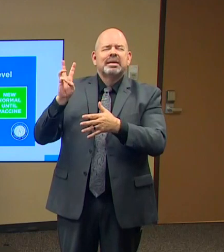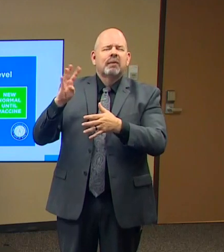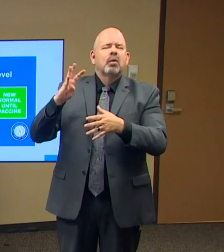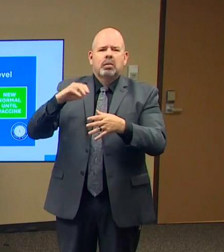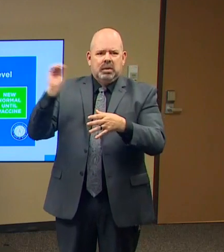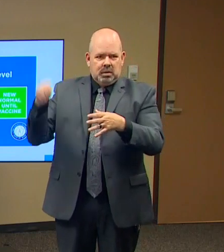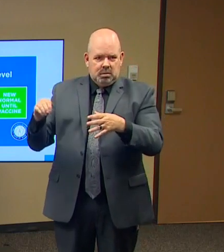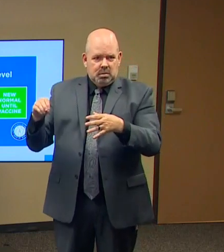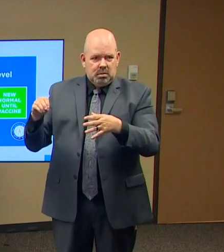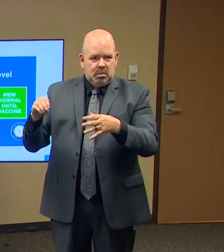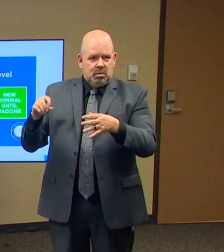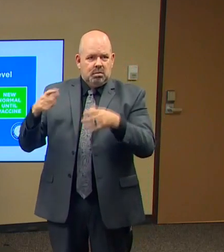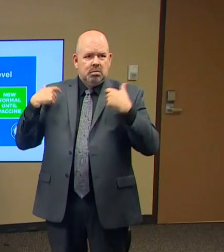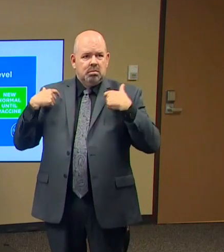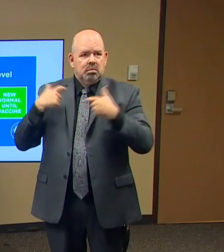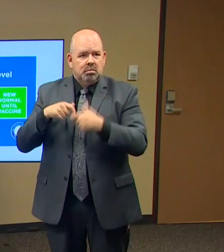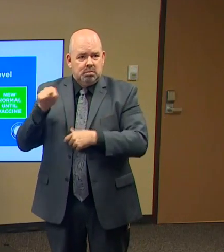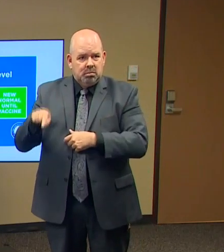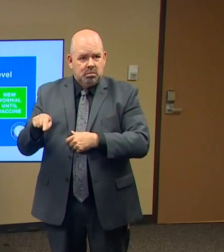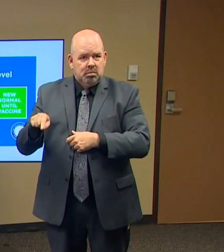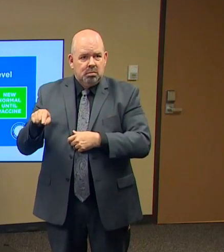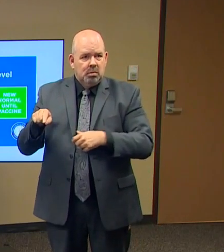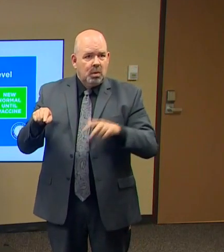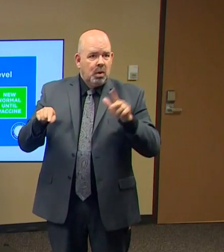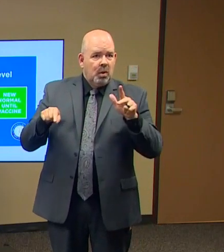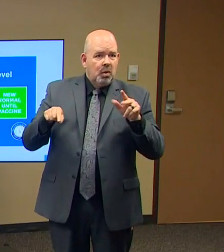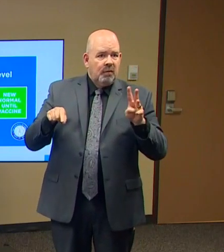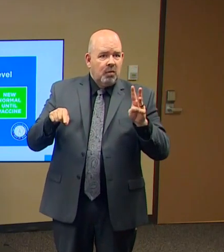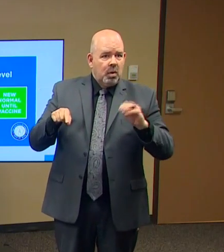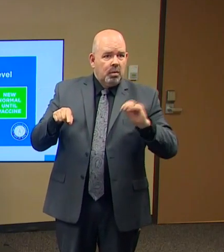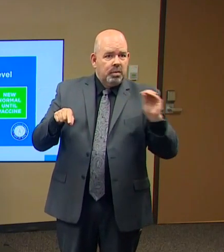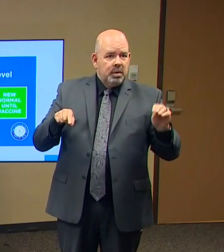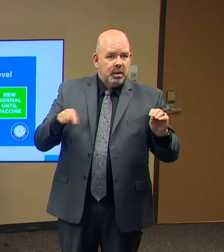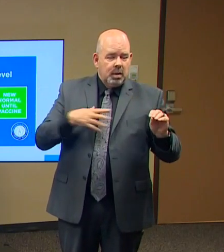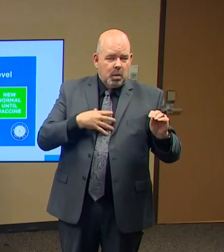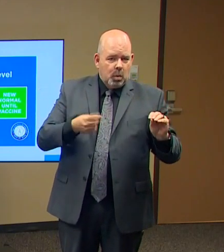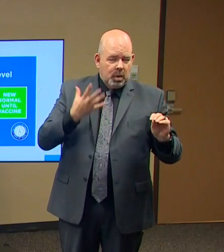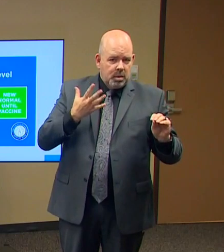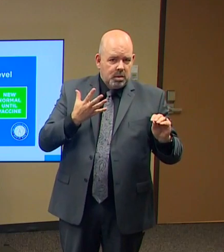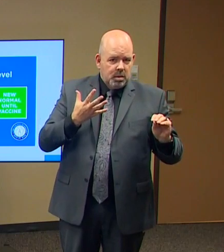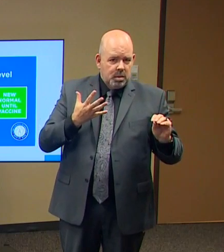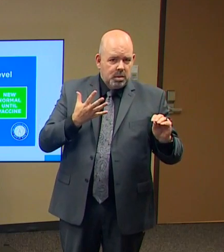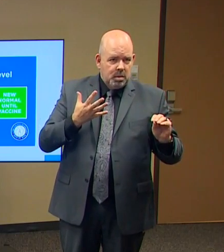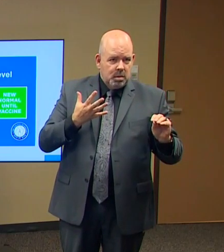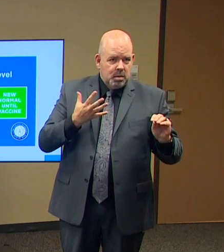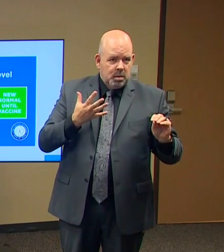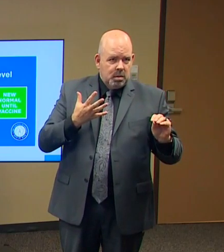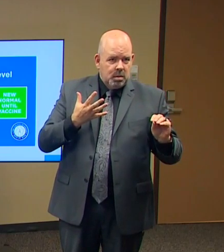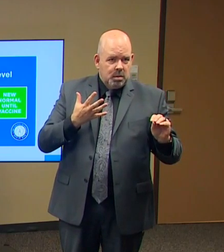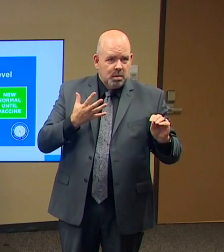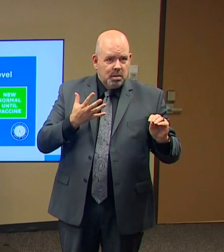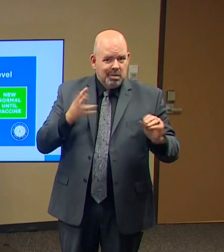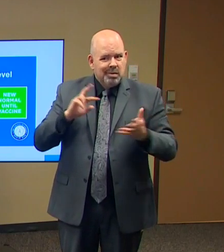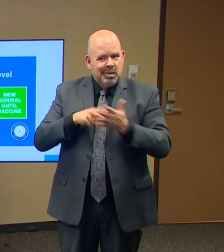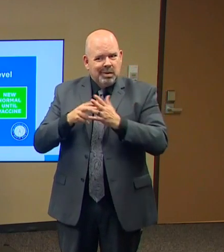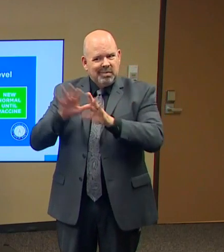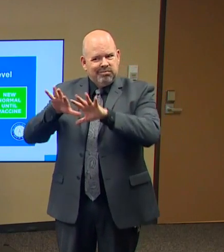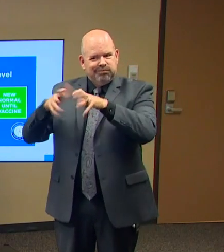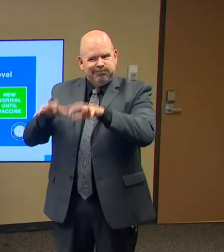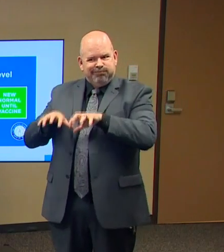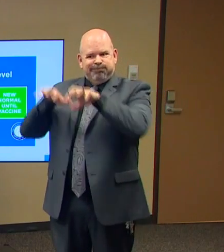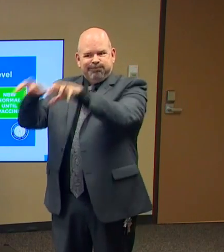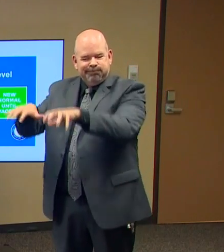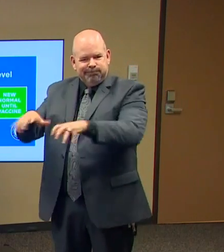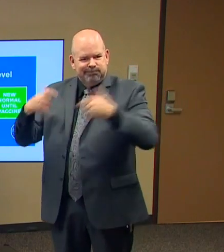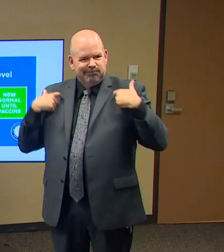15 times as many Hispanics. Why is that? Well, partly you could say that's because Hispanics in Dallas County are